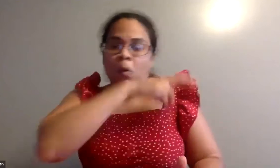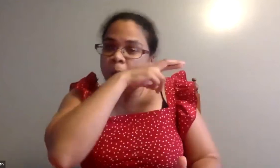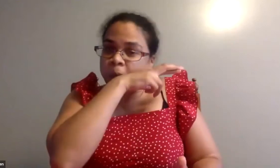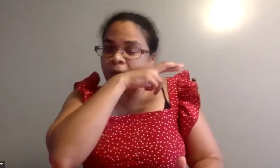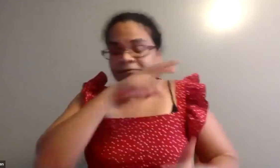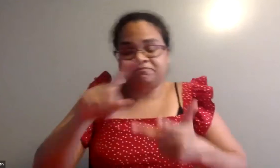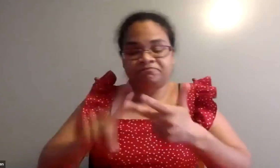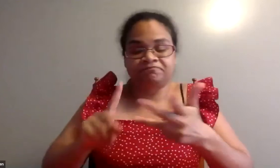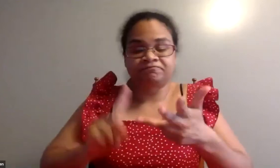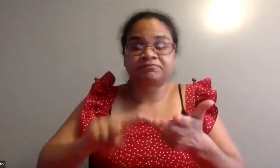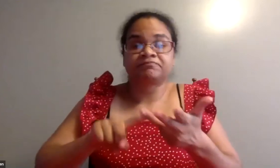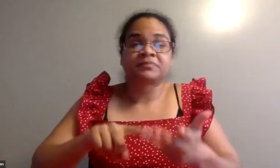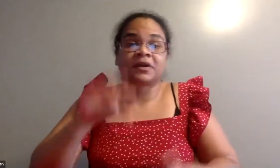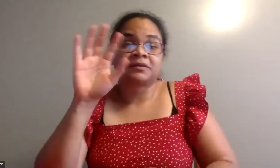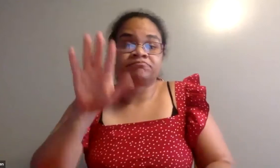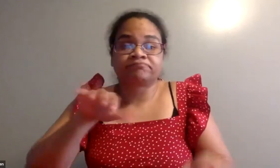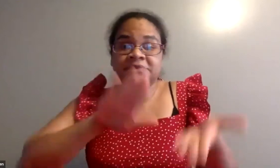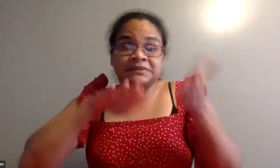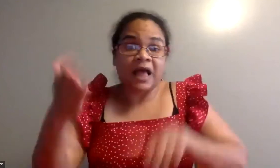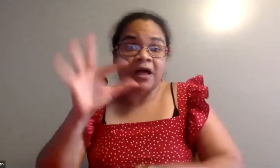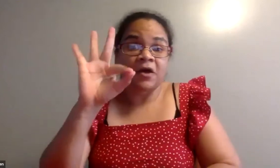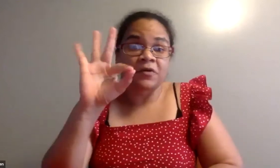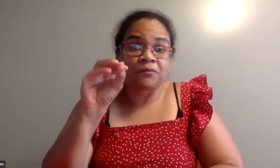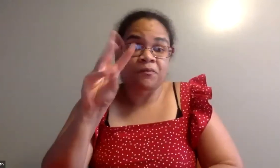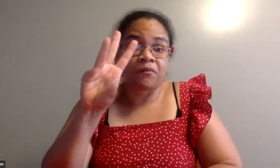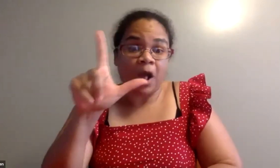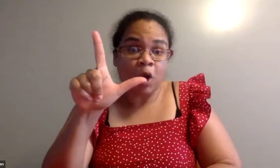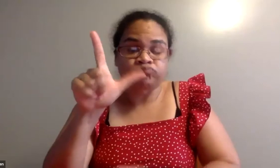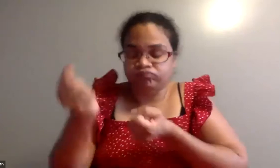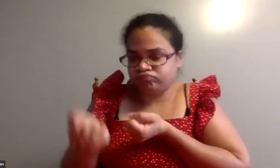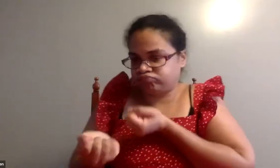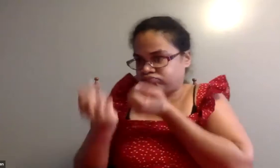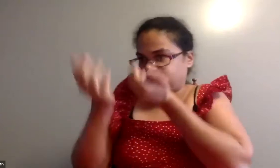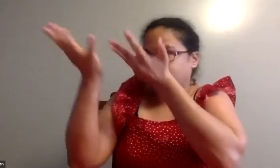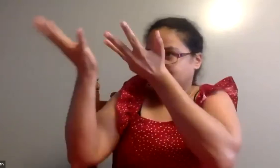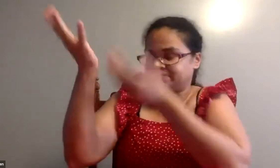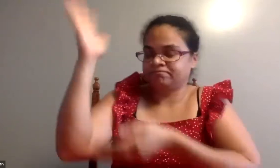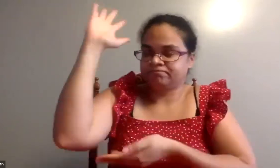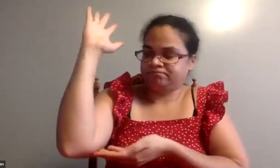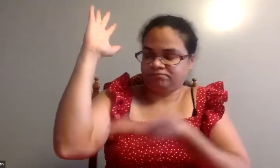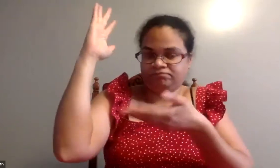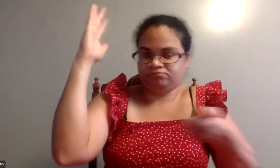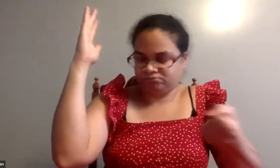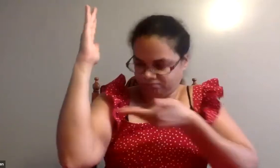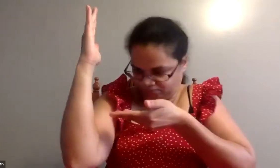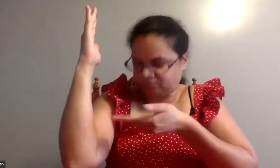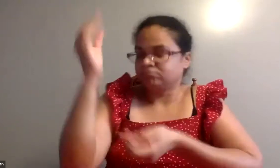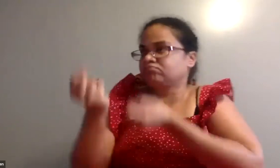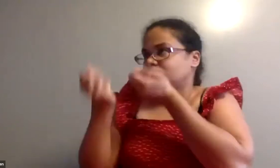rum, fine cigars, fruits, and sacrificed fowls. They place